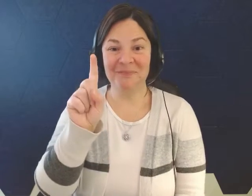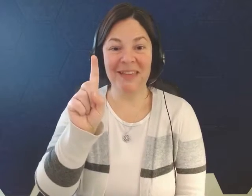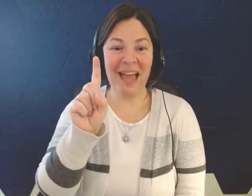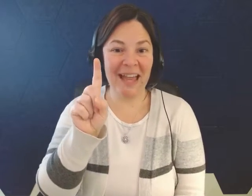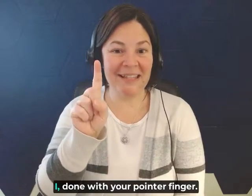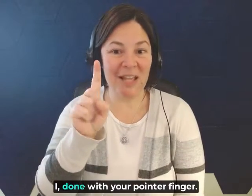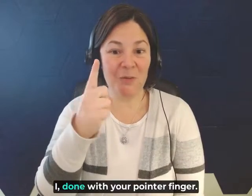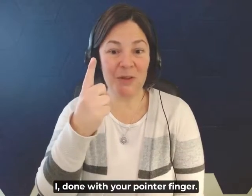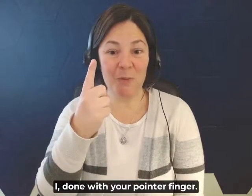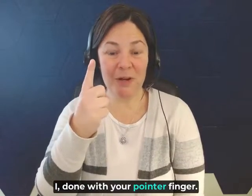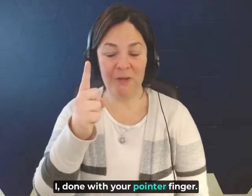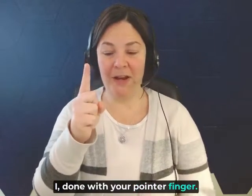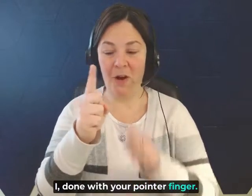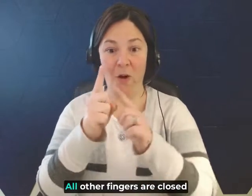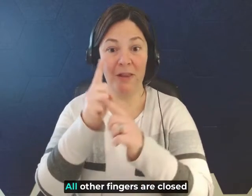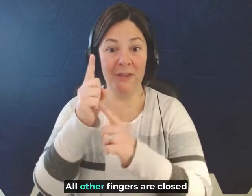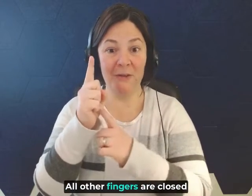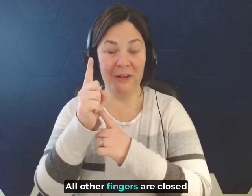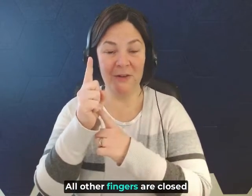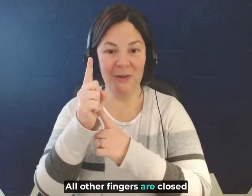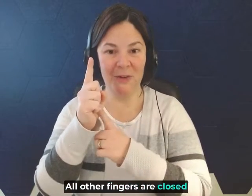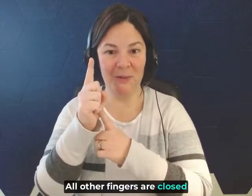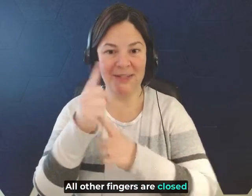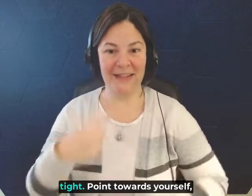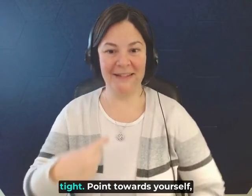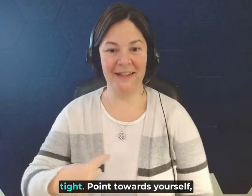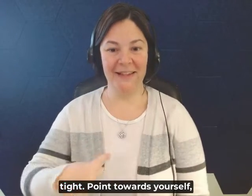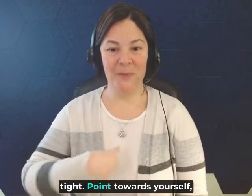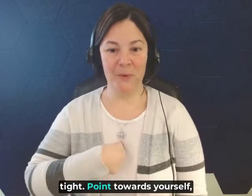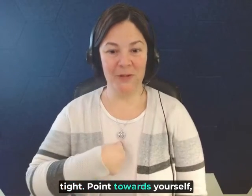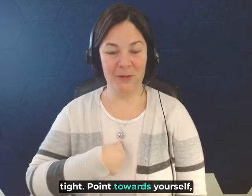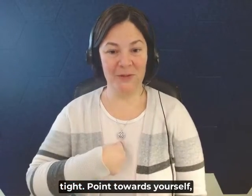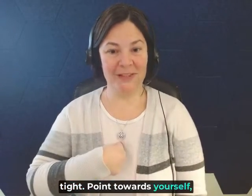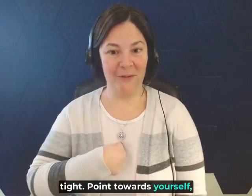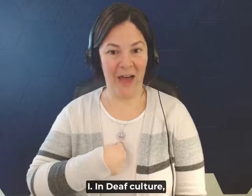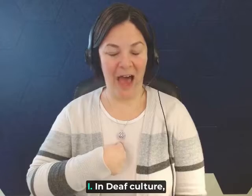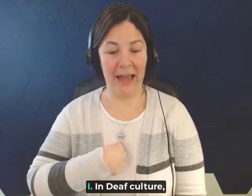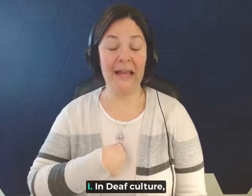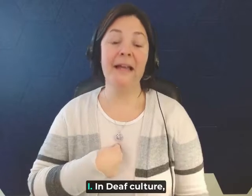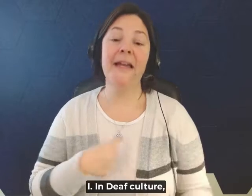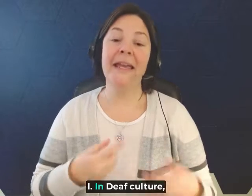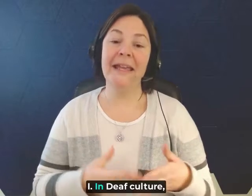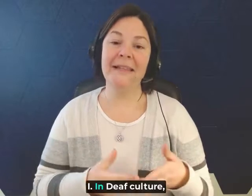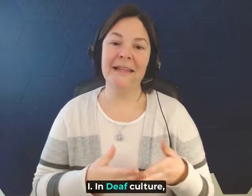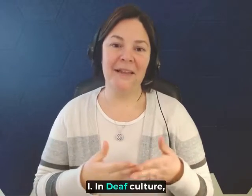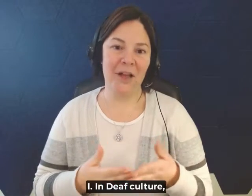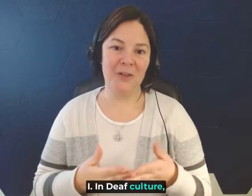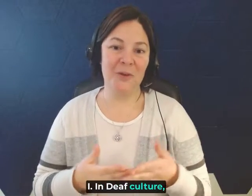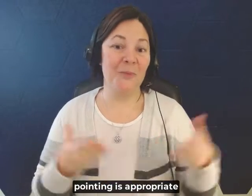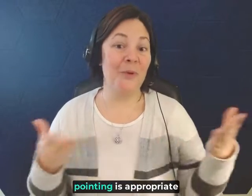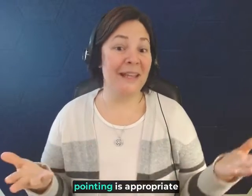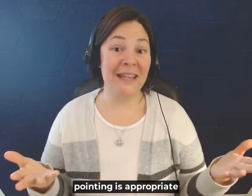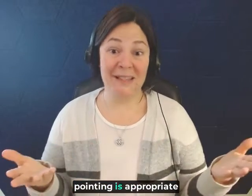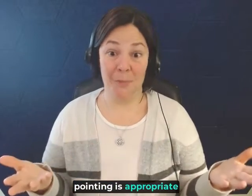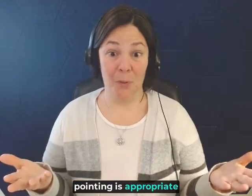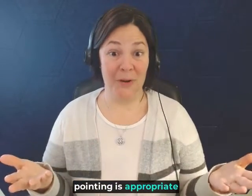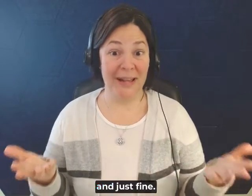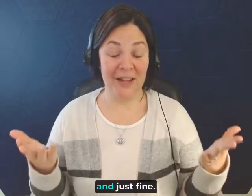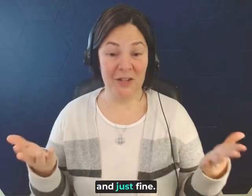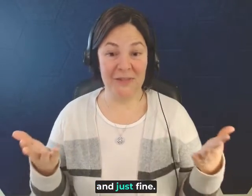I is done with your pointer finger. All other fingers are closed tight. Point towards yourself, I. In deaf culture, pointing is appropriate and just fine.